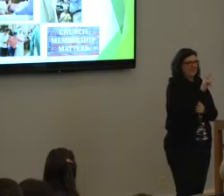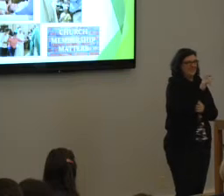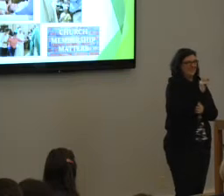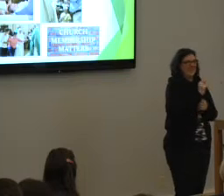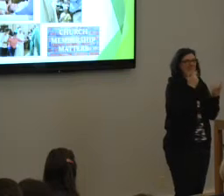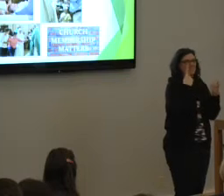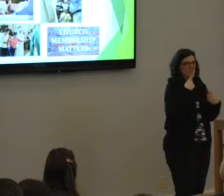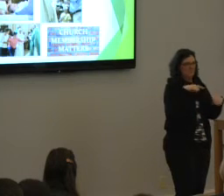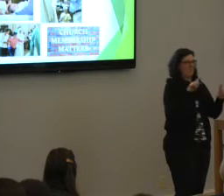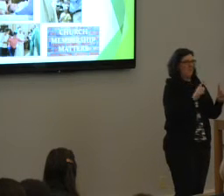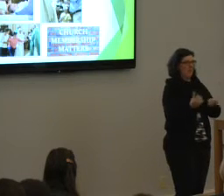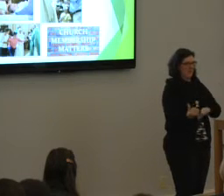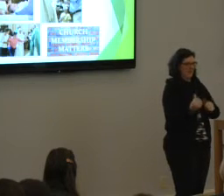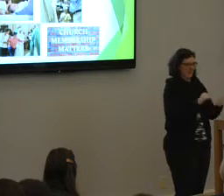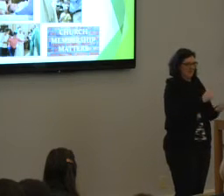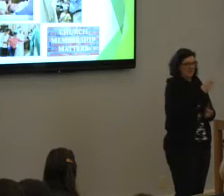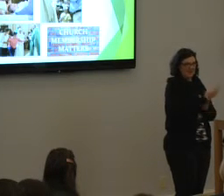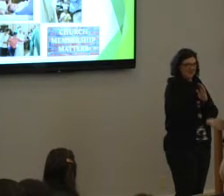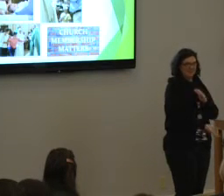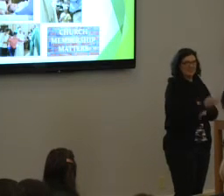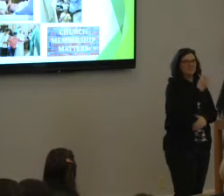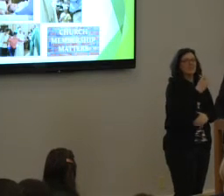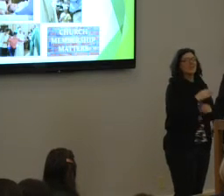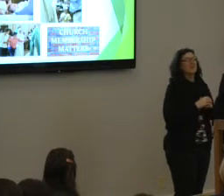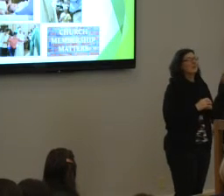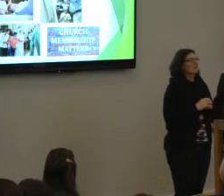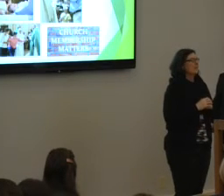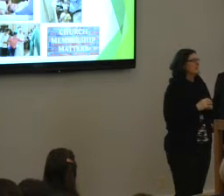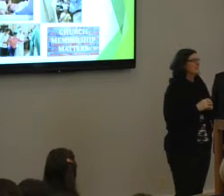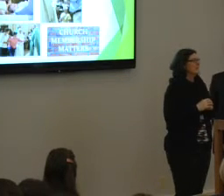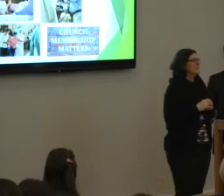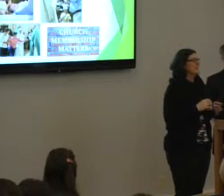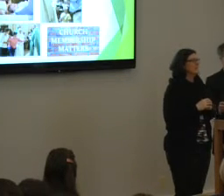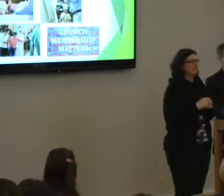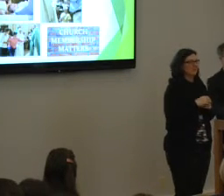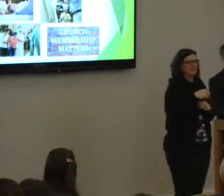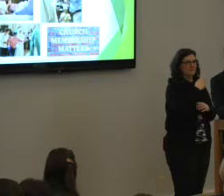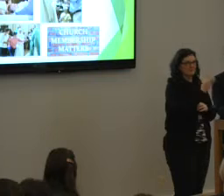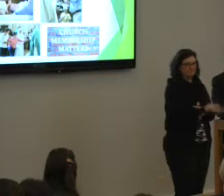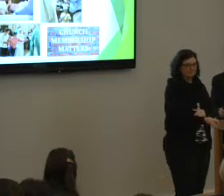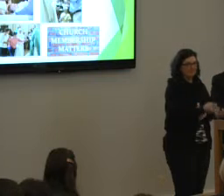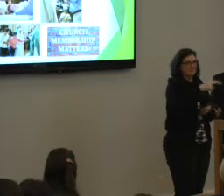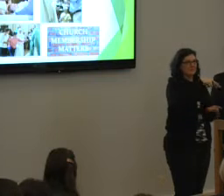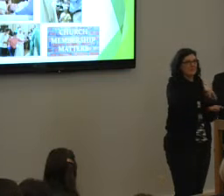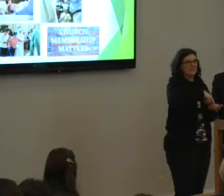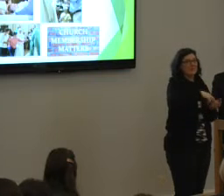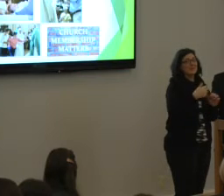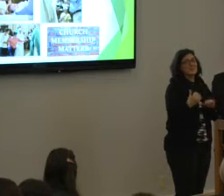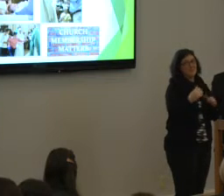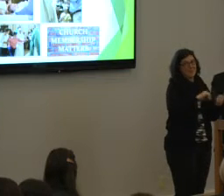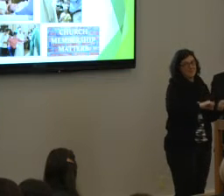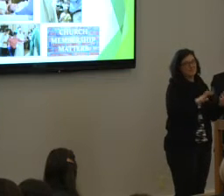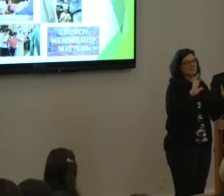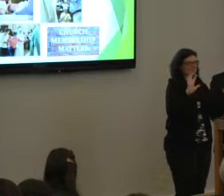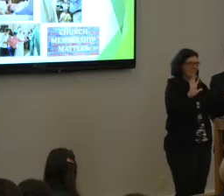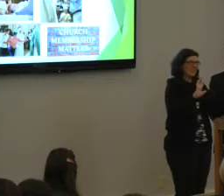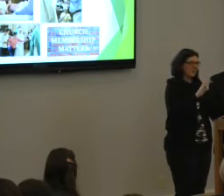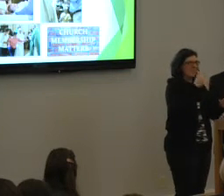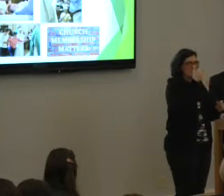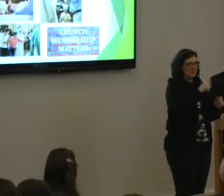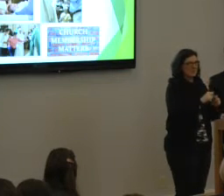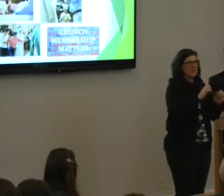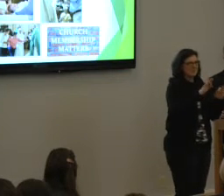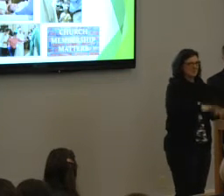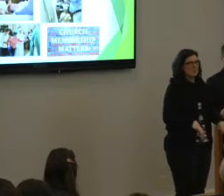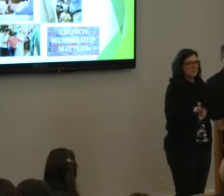baptized. He got baptized, came out of the pool. This is Baptist. Now, this is Baptist. Remember how